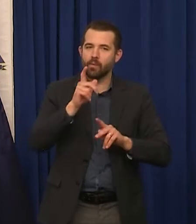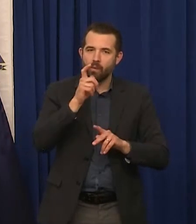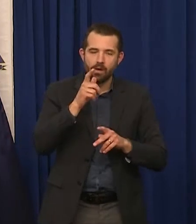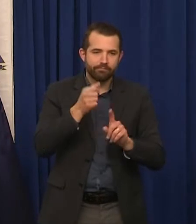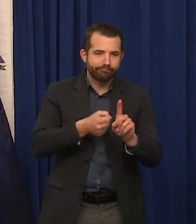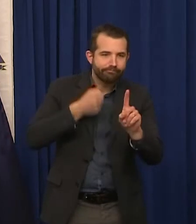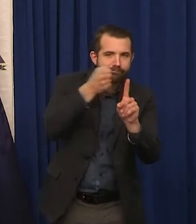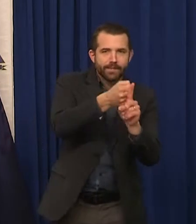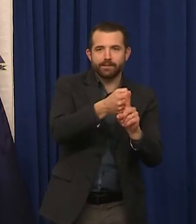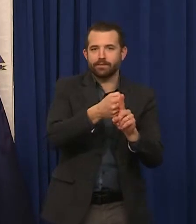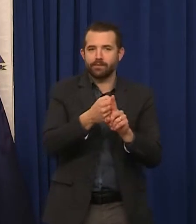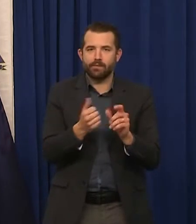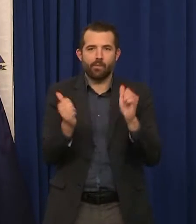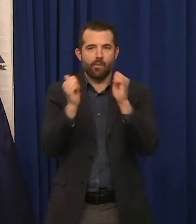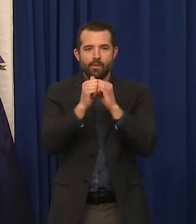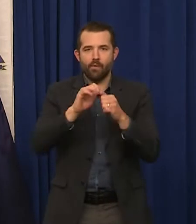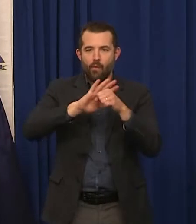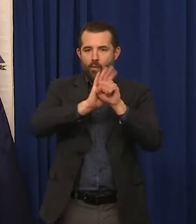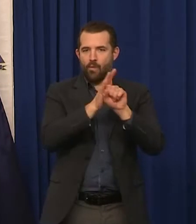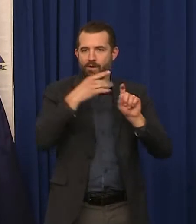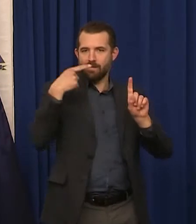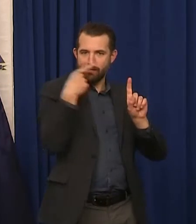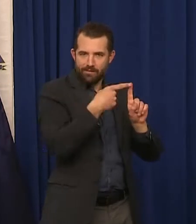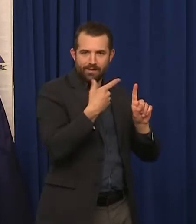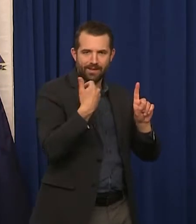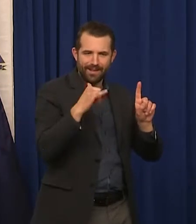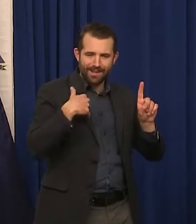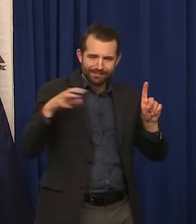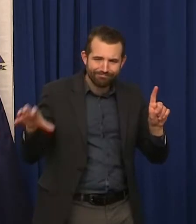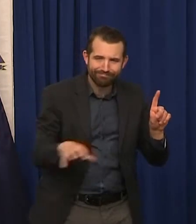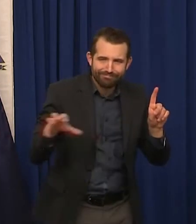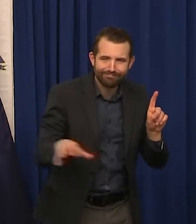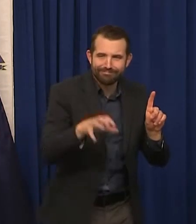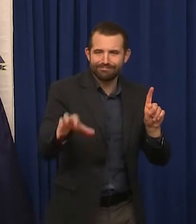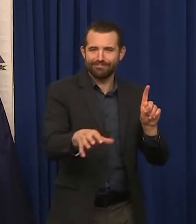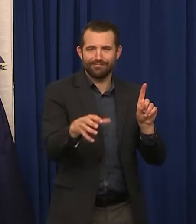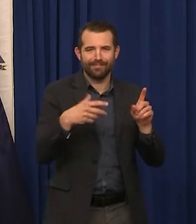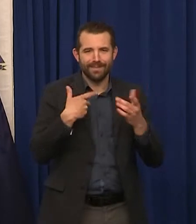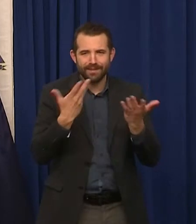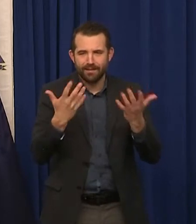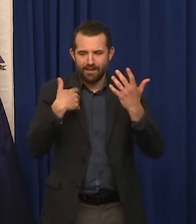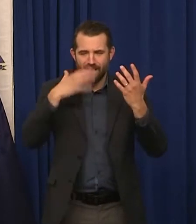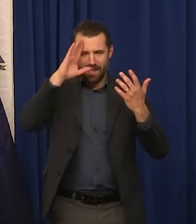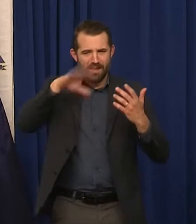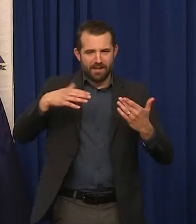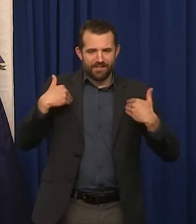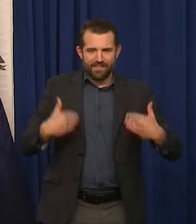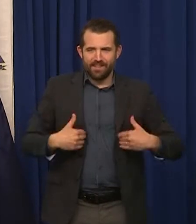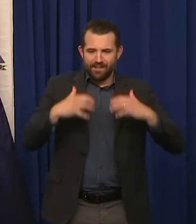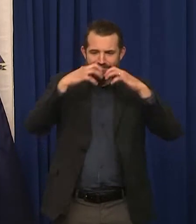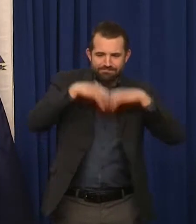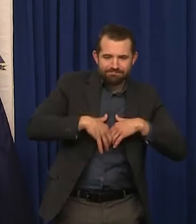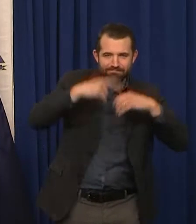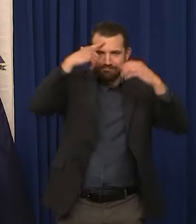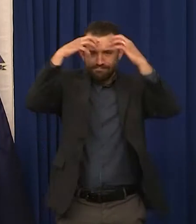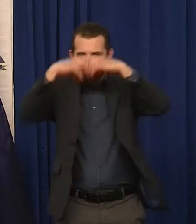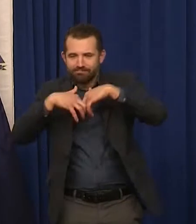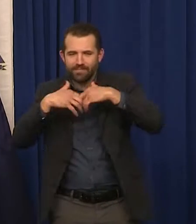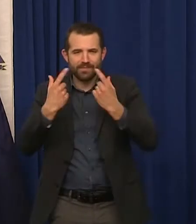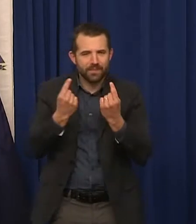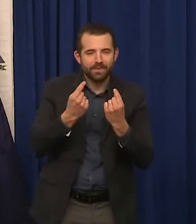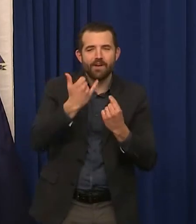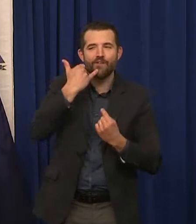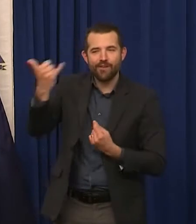are contending with COVID-19 as they provide healthcare and other services. It will help those